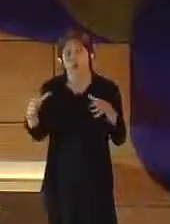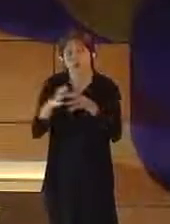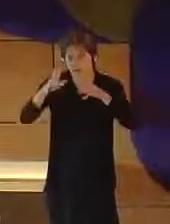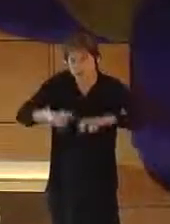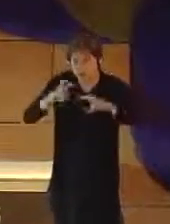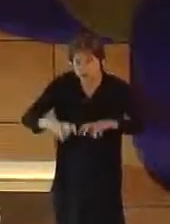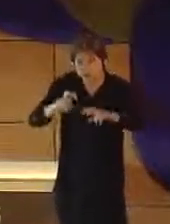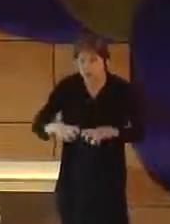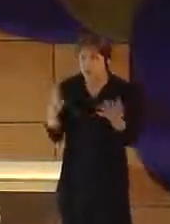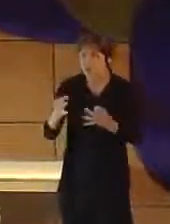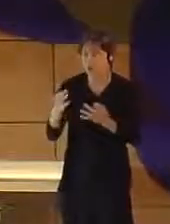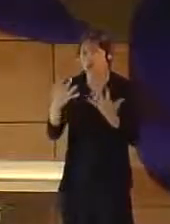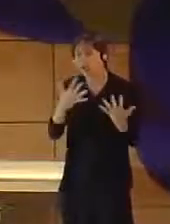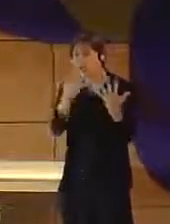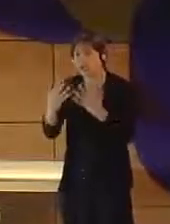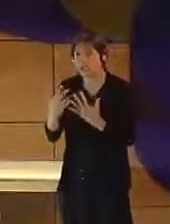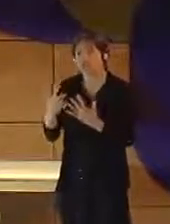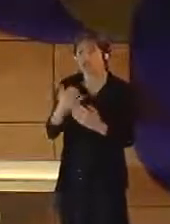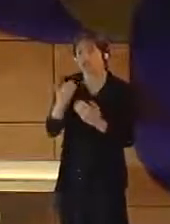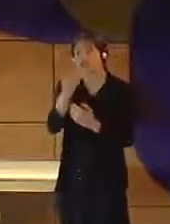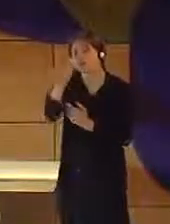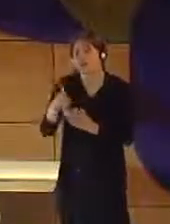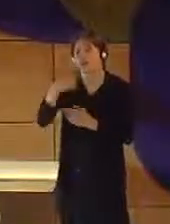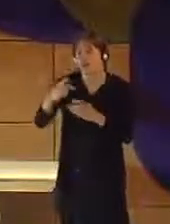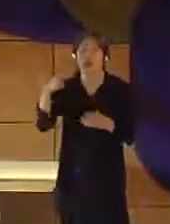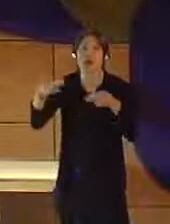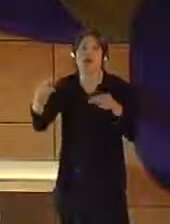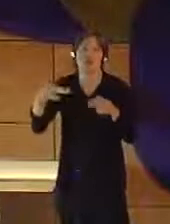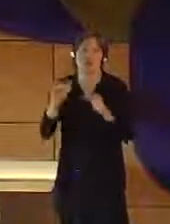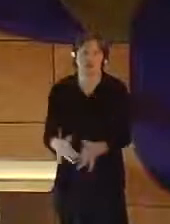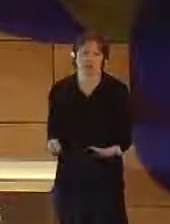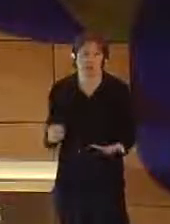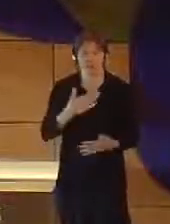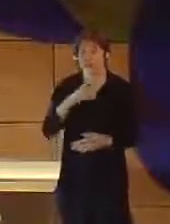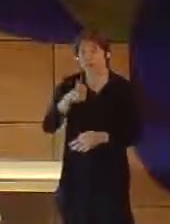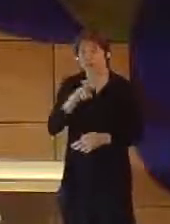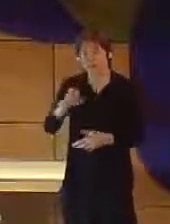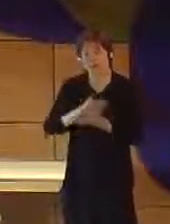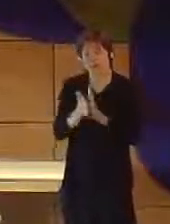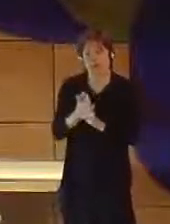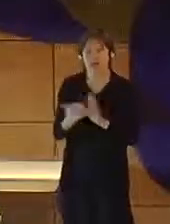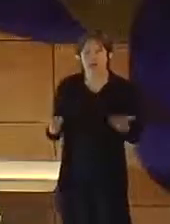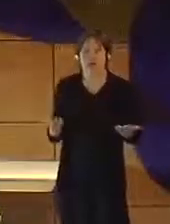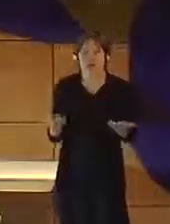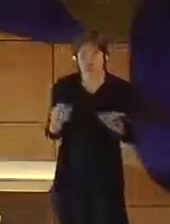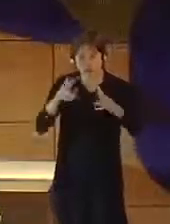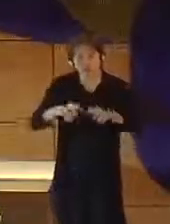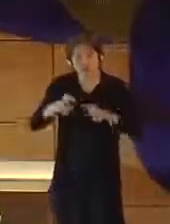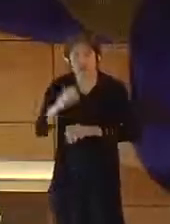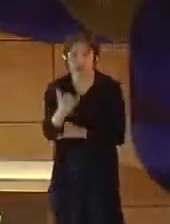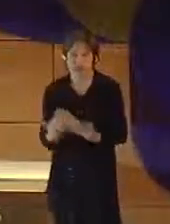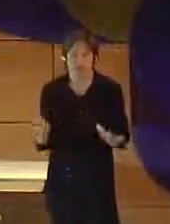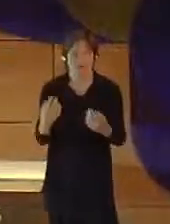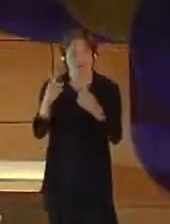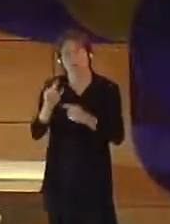as I said, what I do pragmatically in my clinic and we do in London is slightly different from what Connie does, and I suspect what